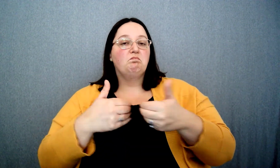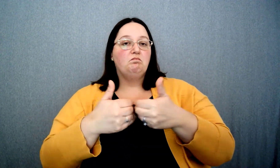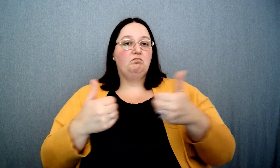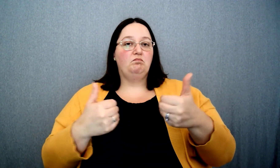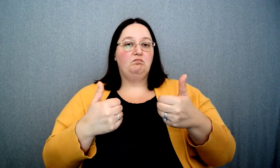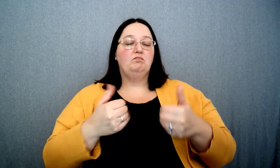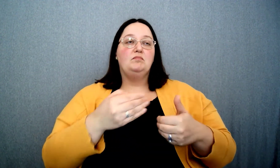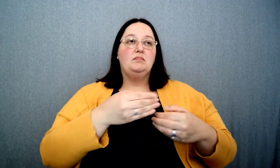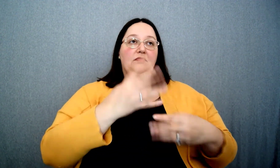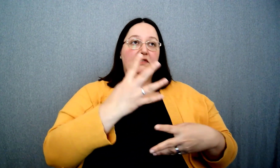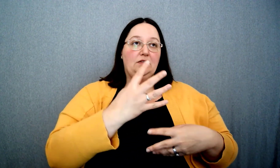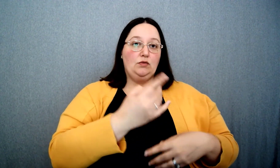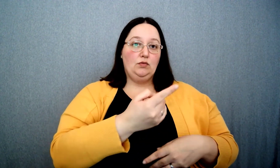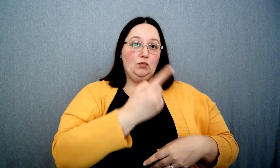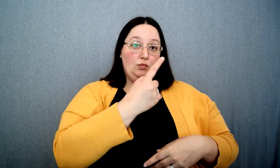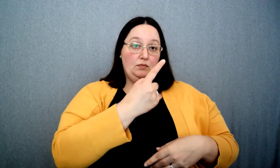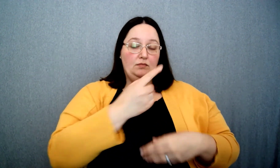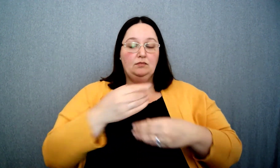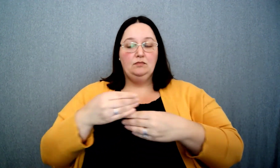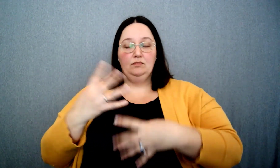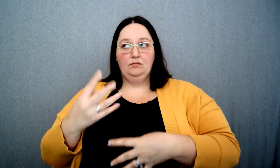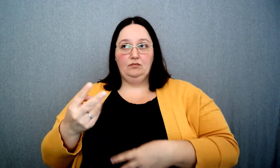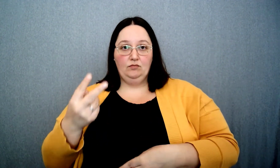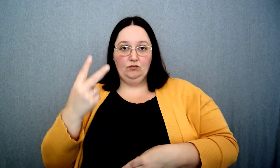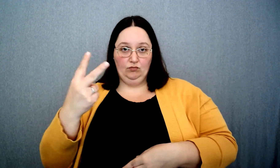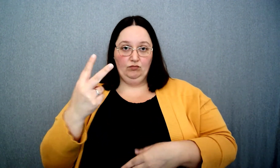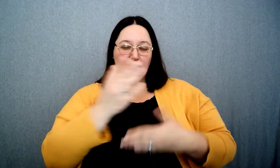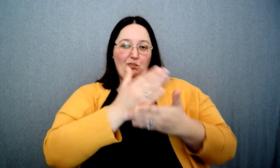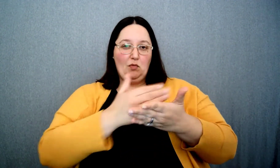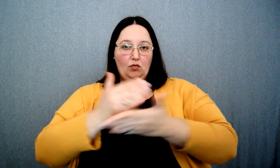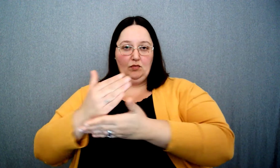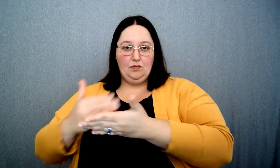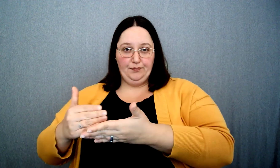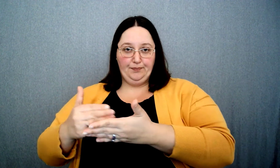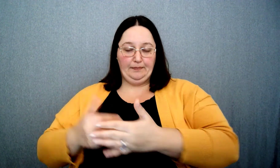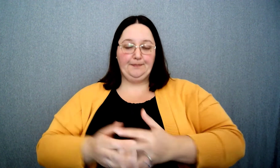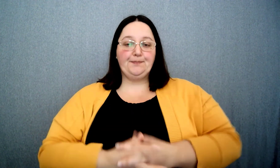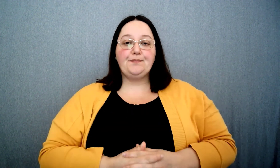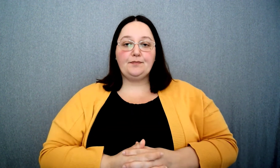I decided to separate our lists into part 1 and part 2.